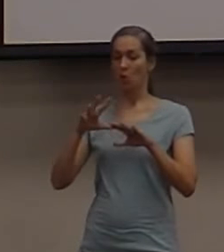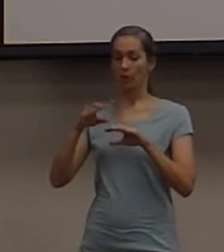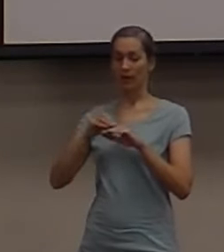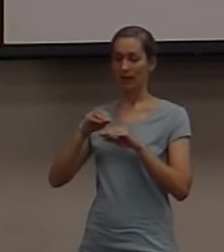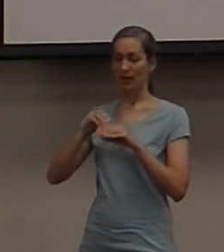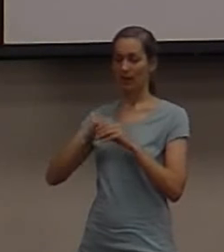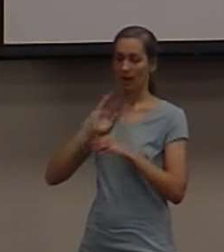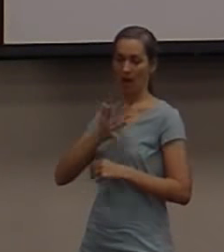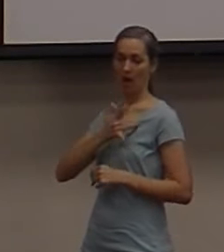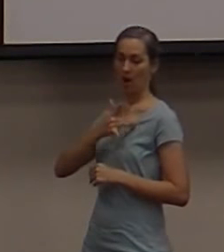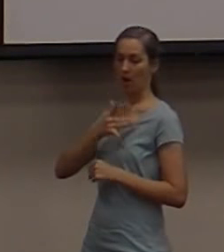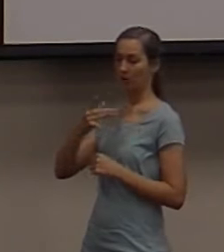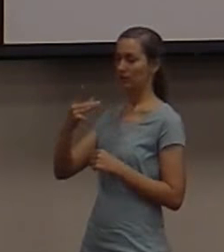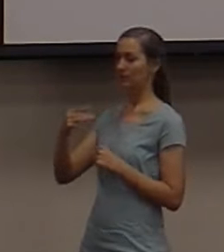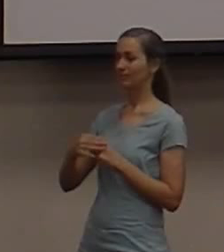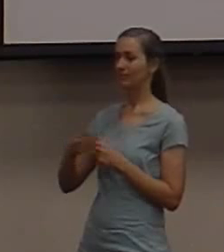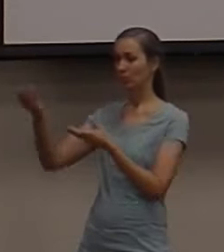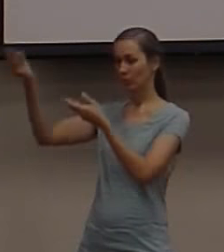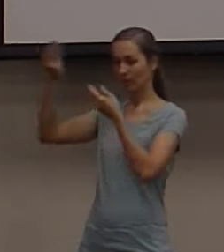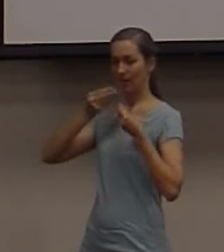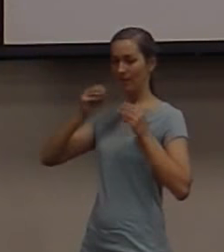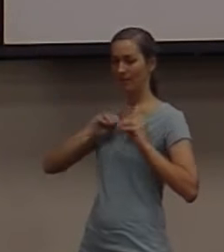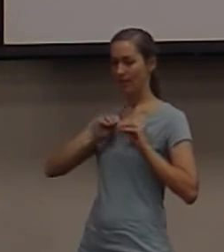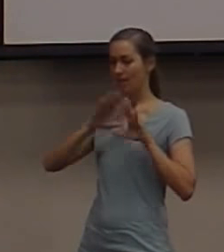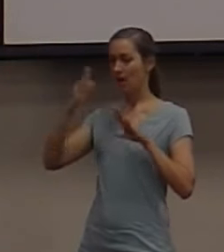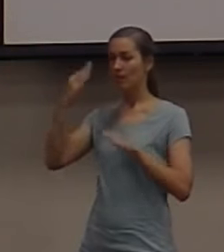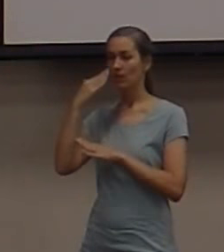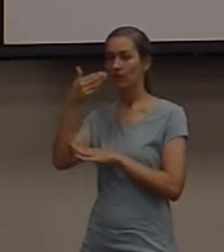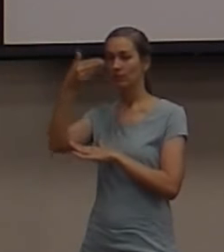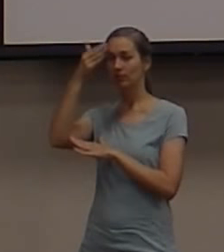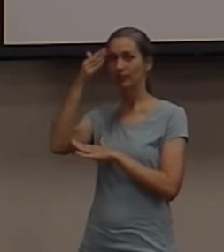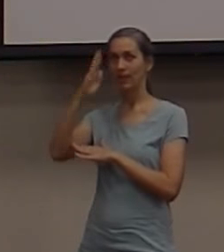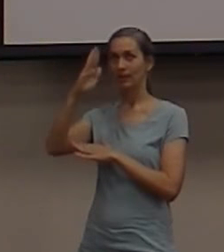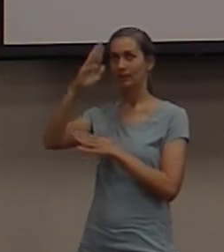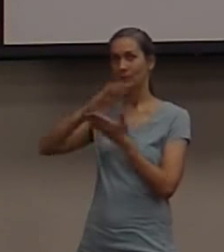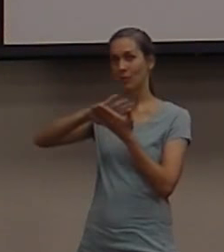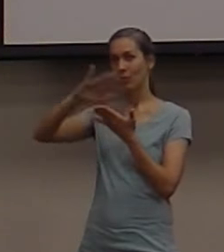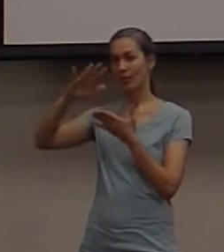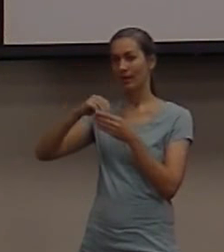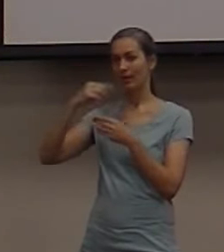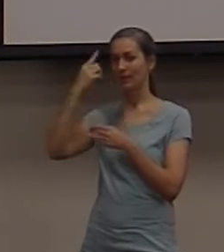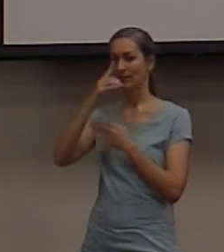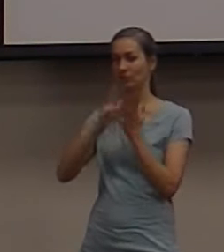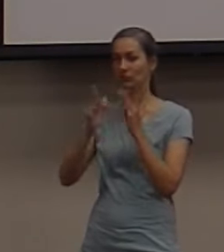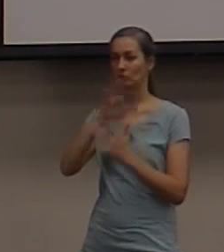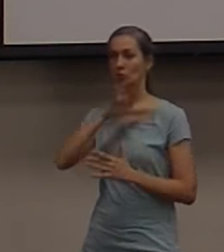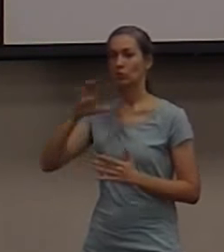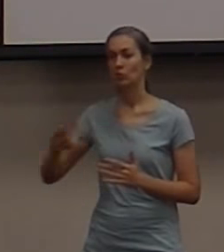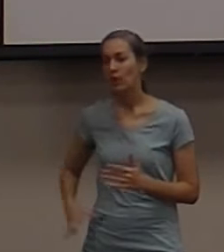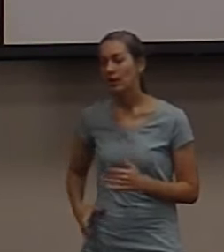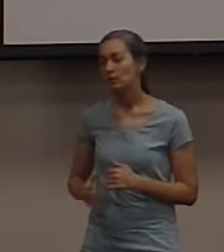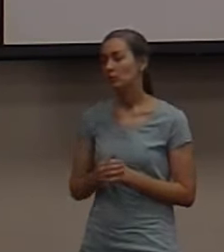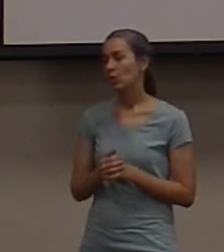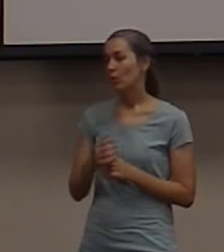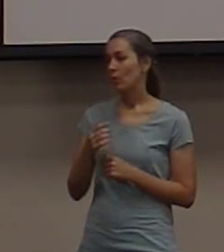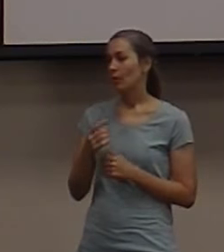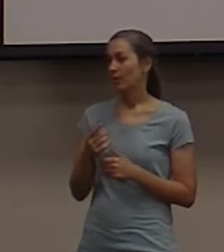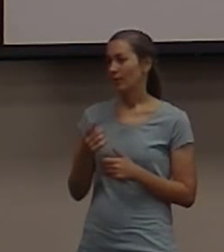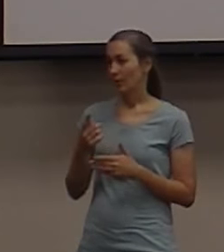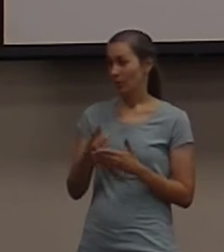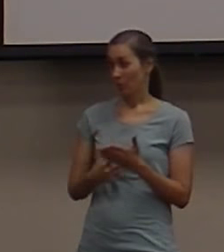give the light of the knowledge of God's glory in the face of Jesus Christ. What we were able to be a part